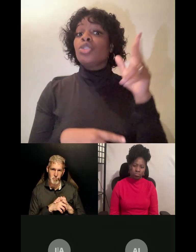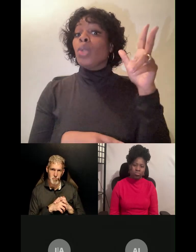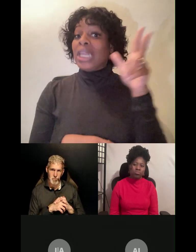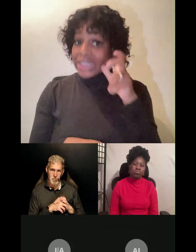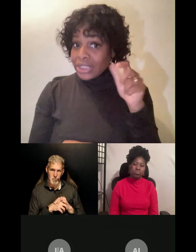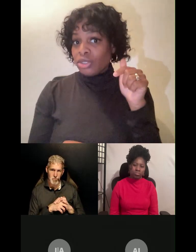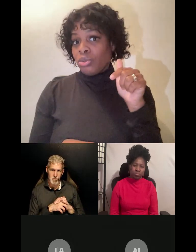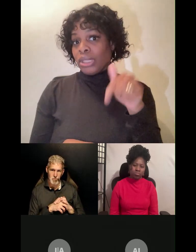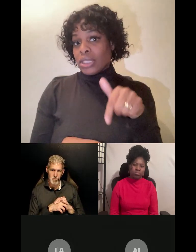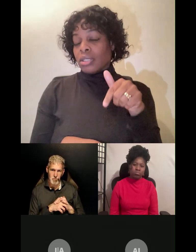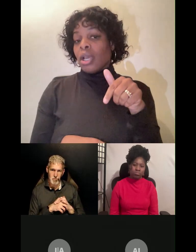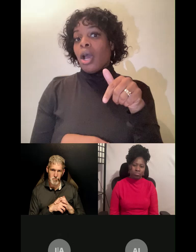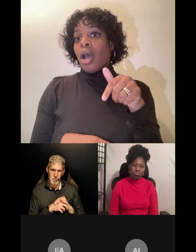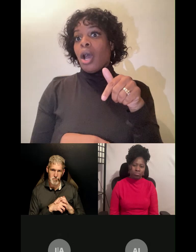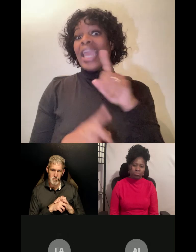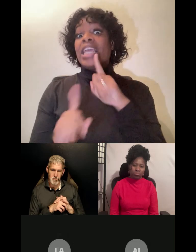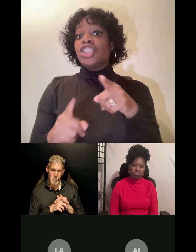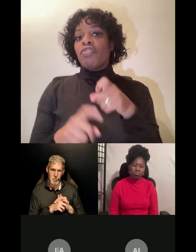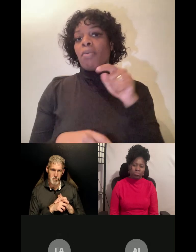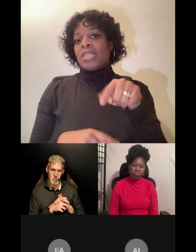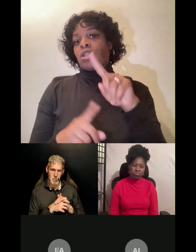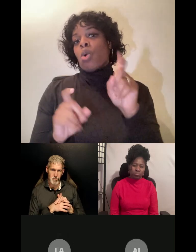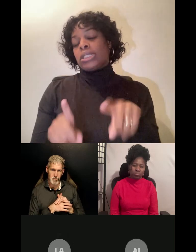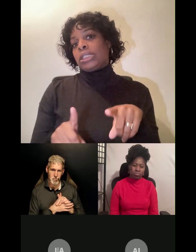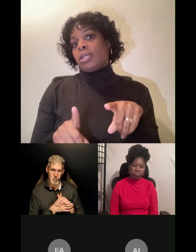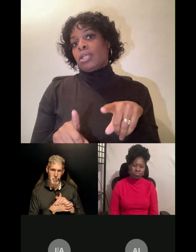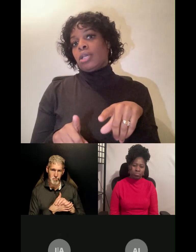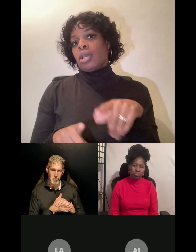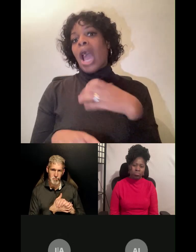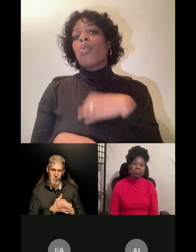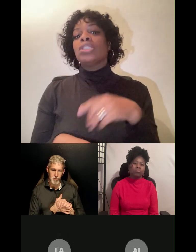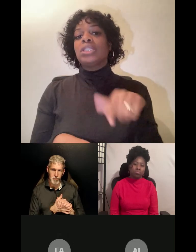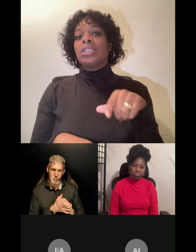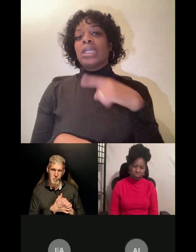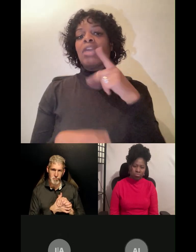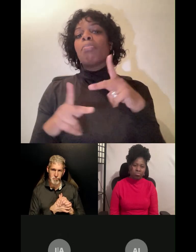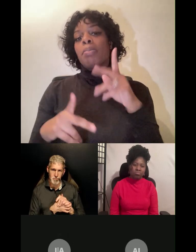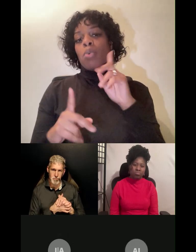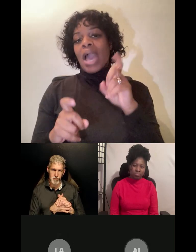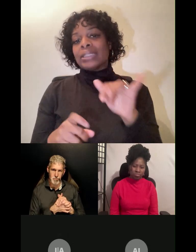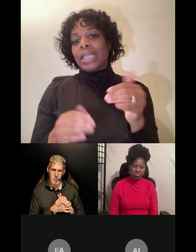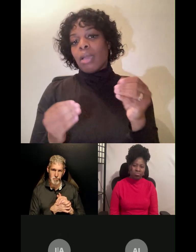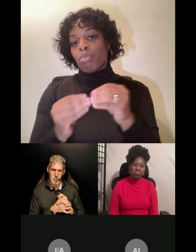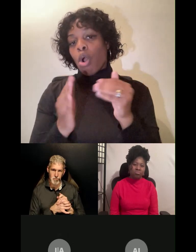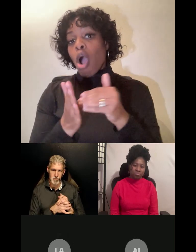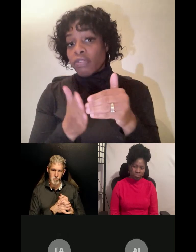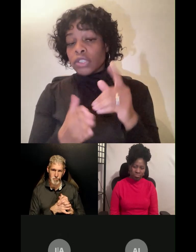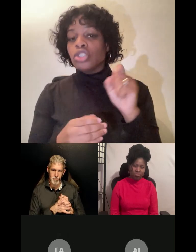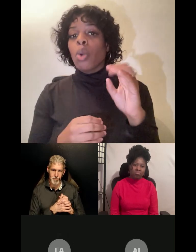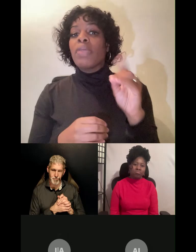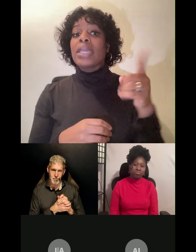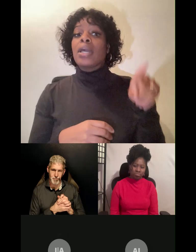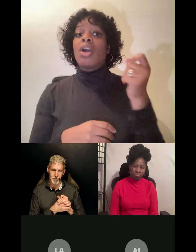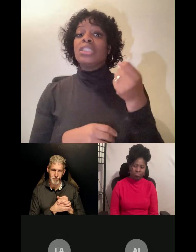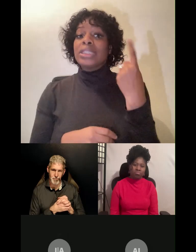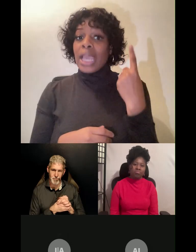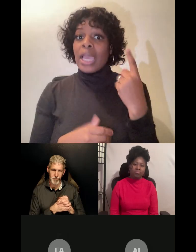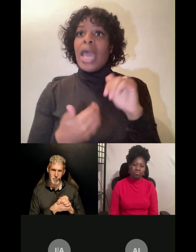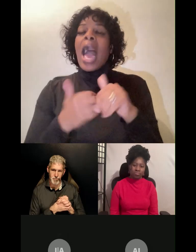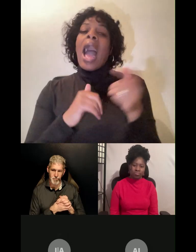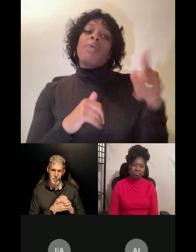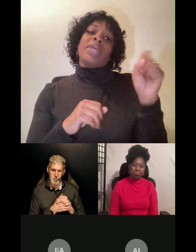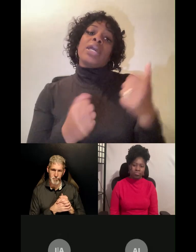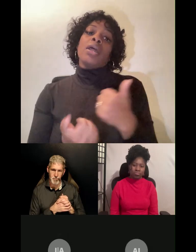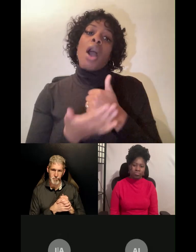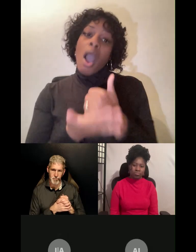community to listen to this answer from this question. I wish the hearing people would ask that more often so they can